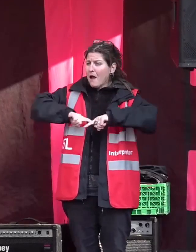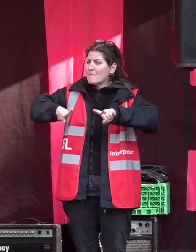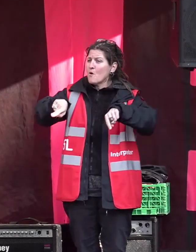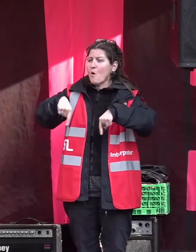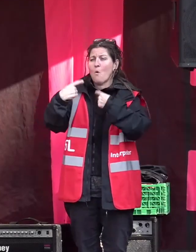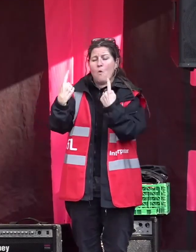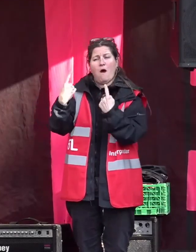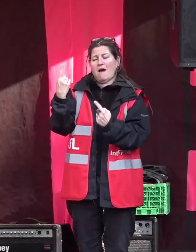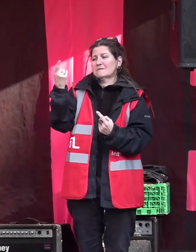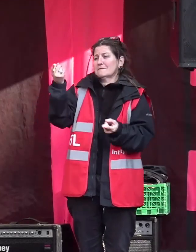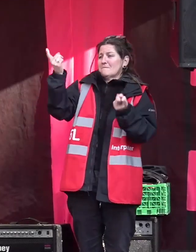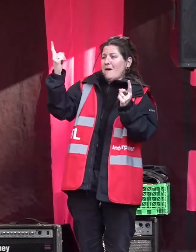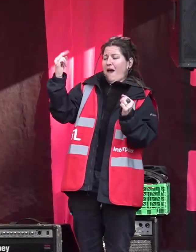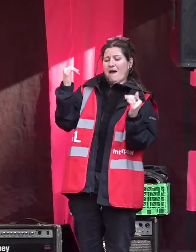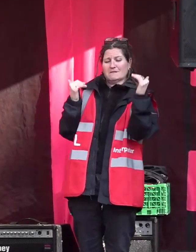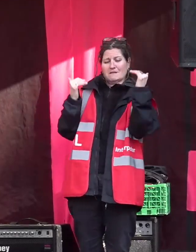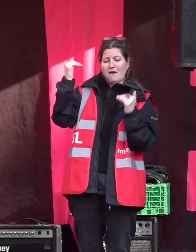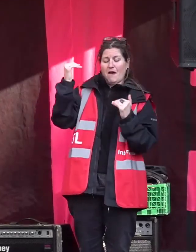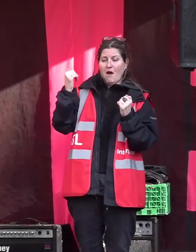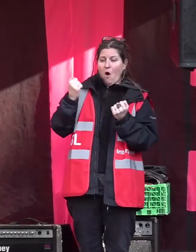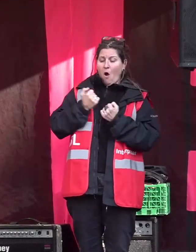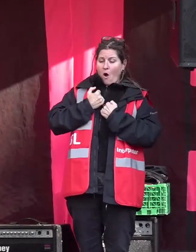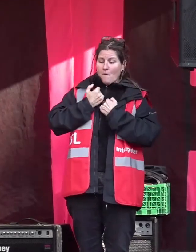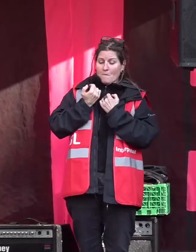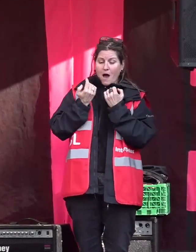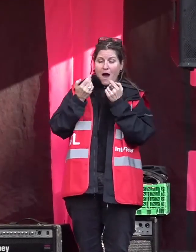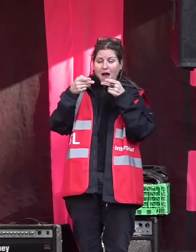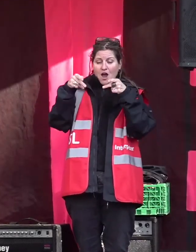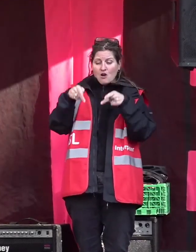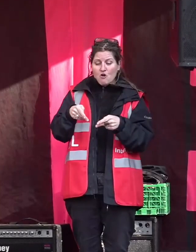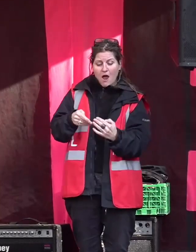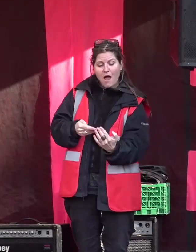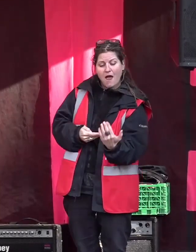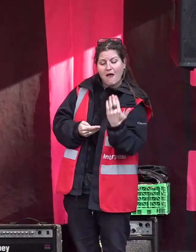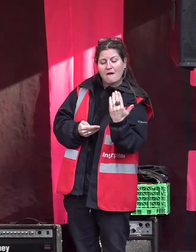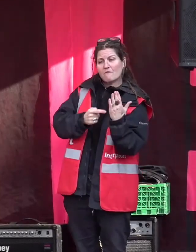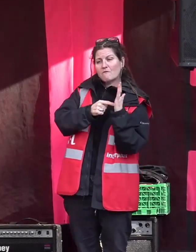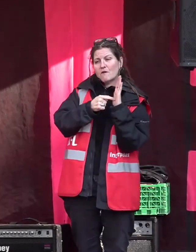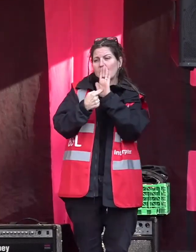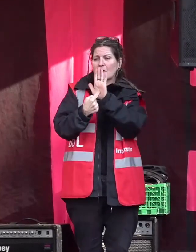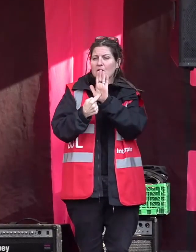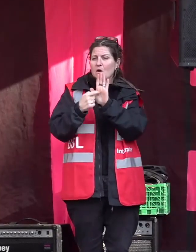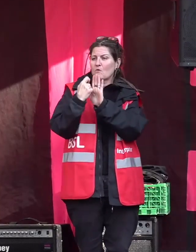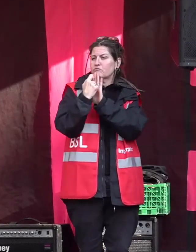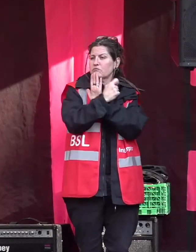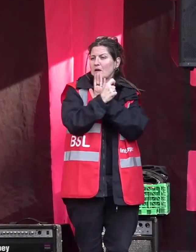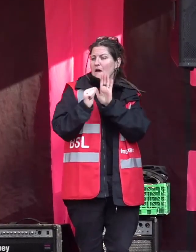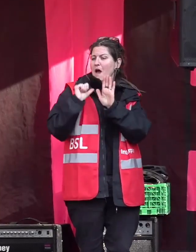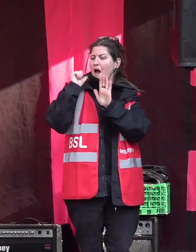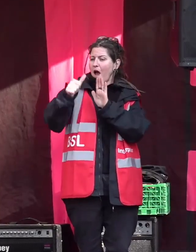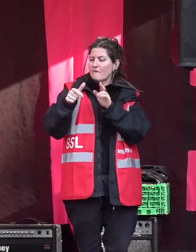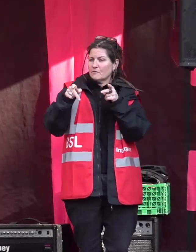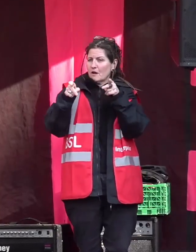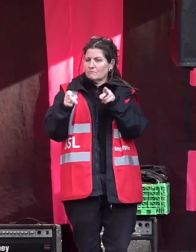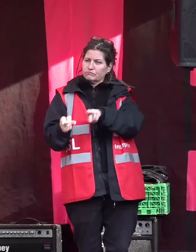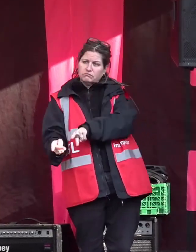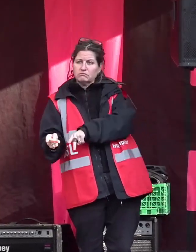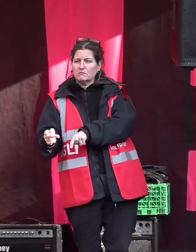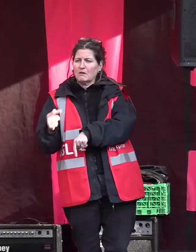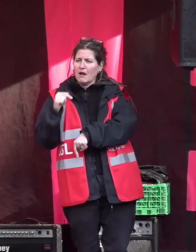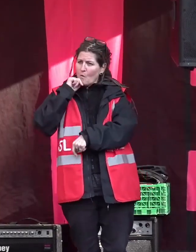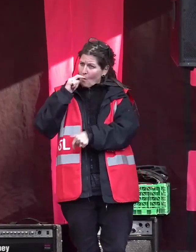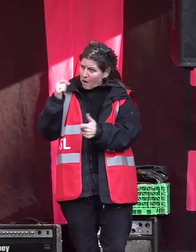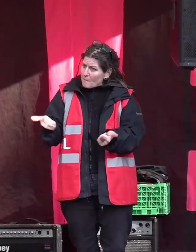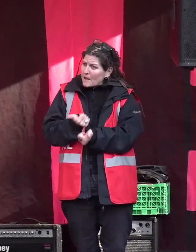one's master. On my grave, they will write this after I am gone. I will